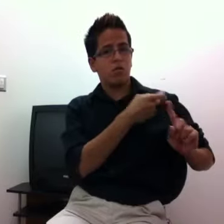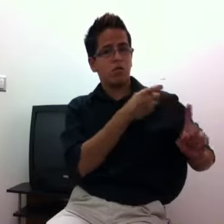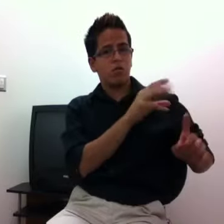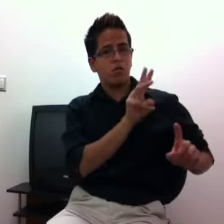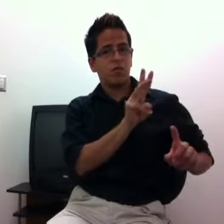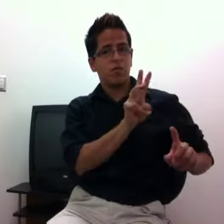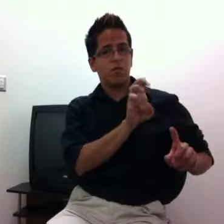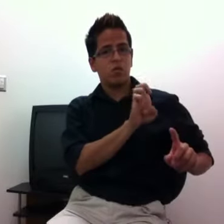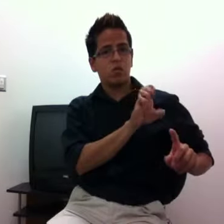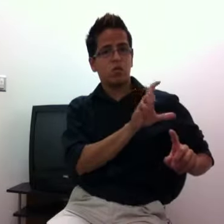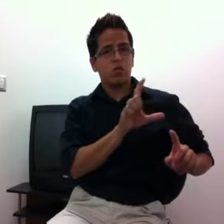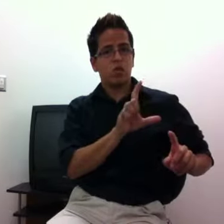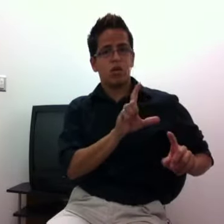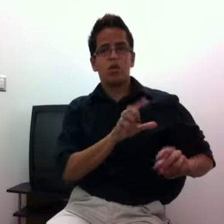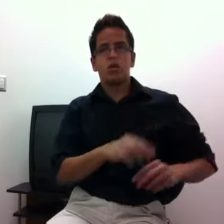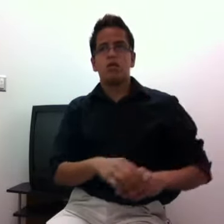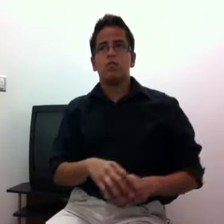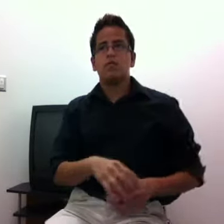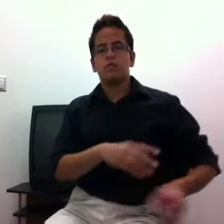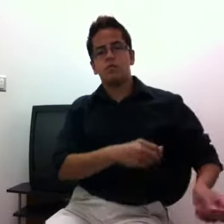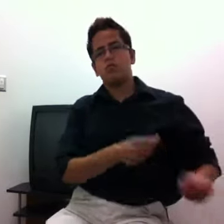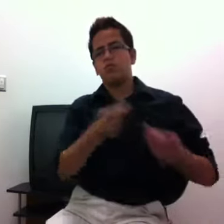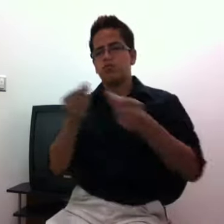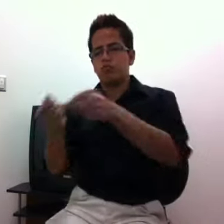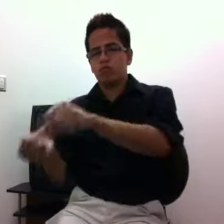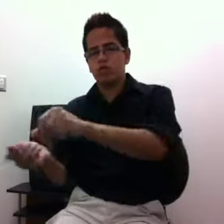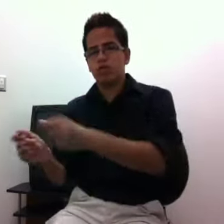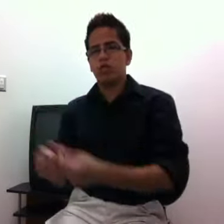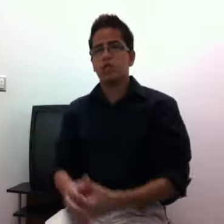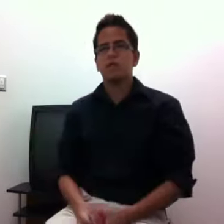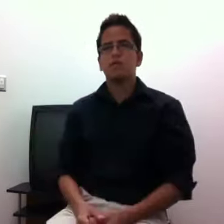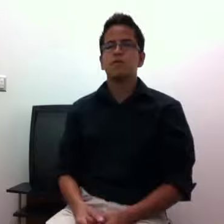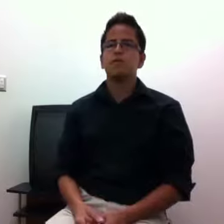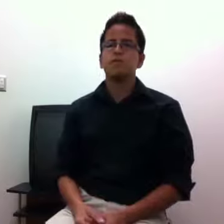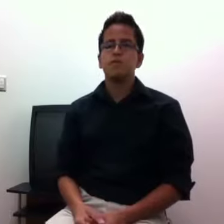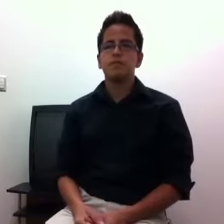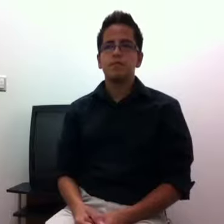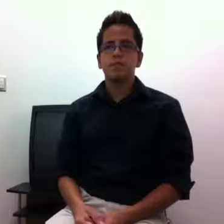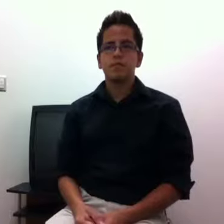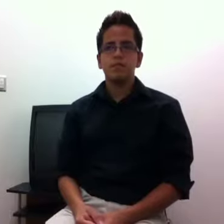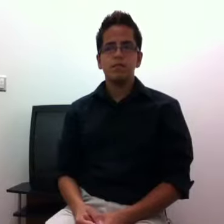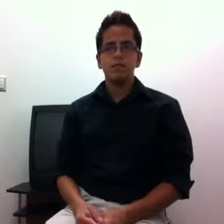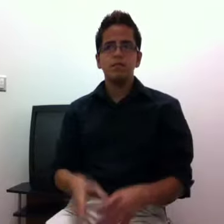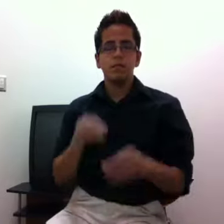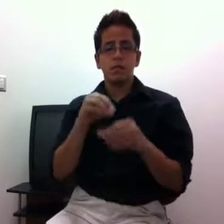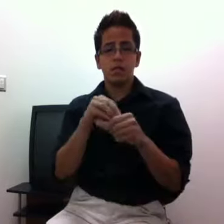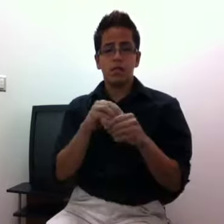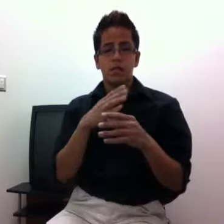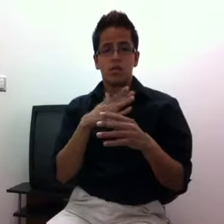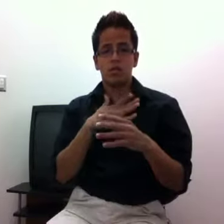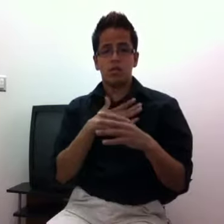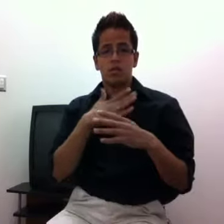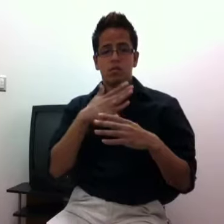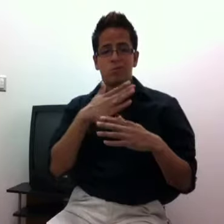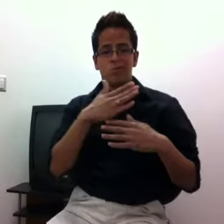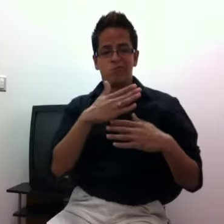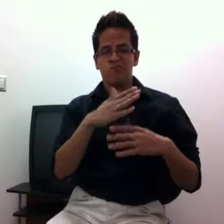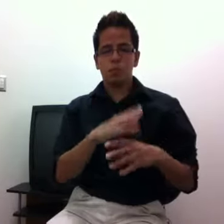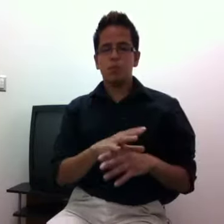In the bedroom, we had beautiful pottery, jug and water, a water jug to wash with instead of